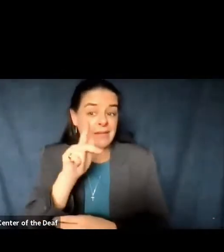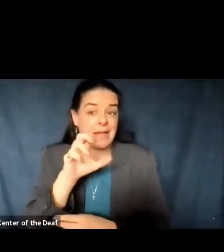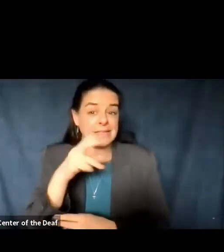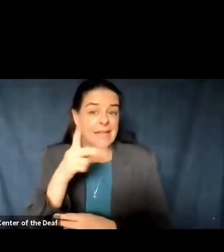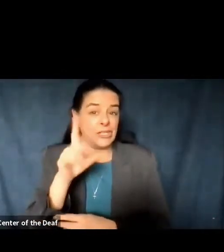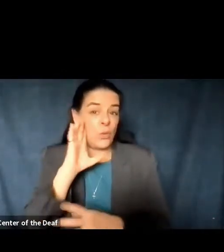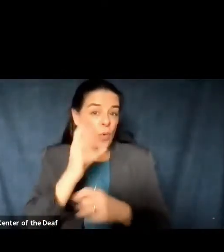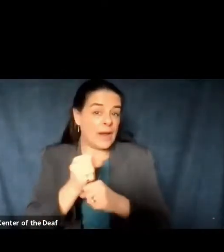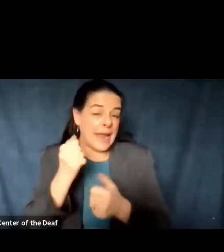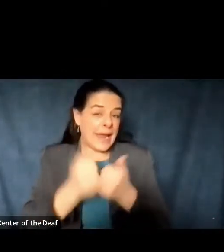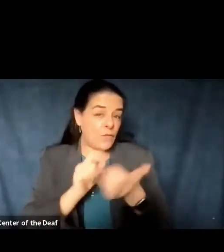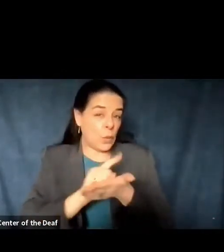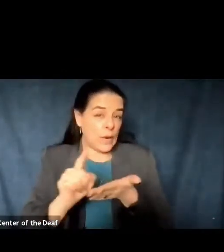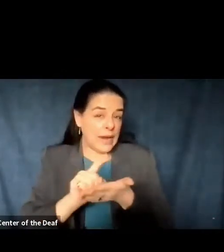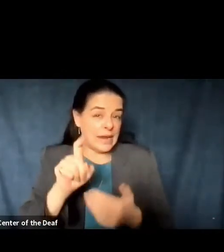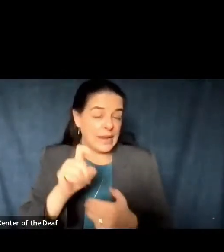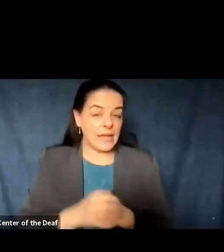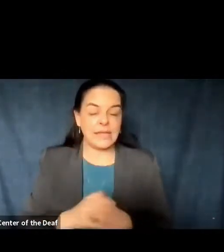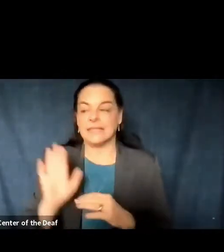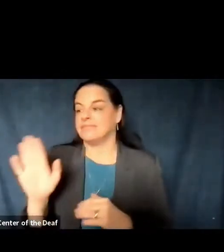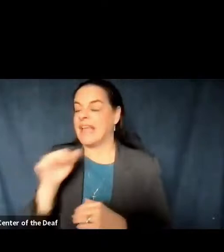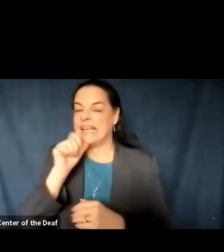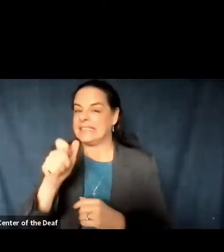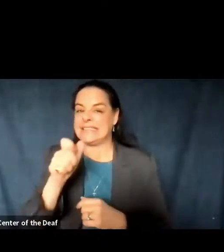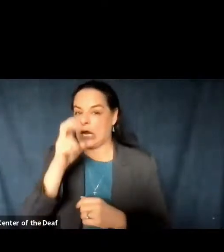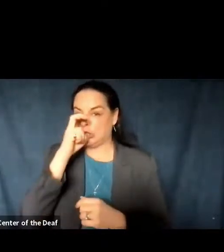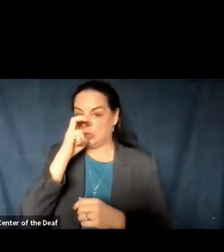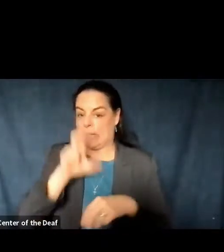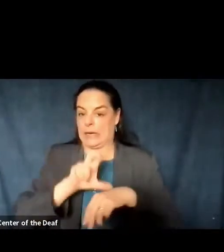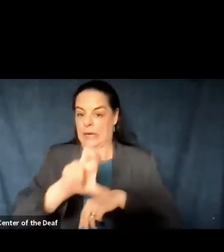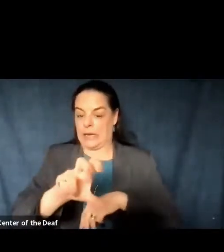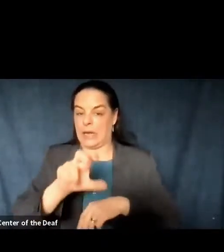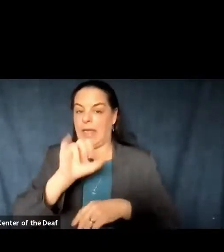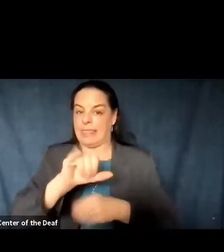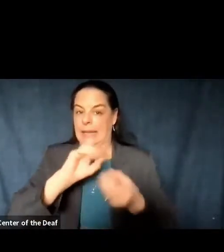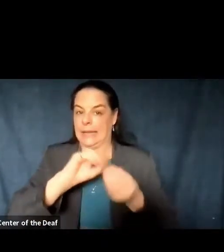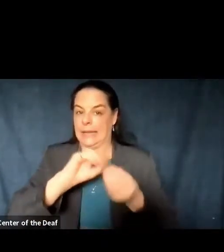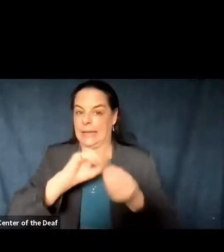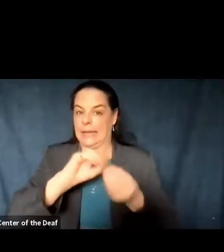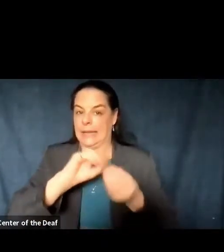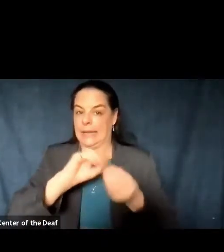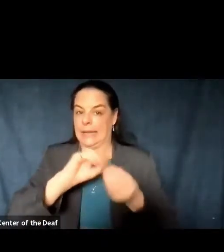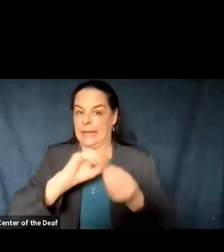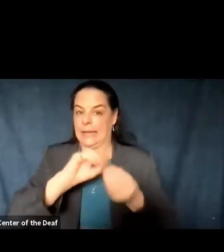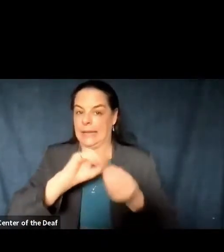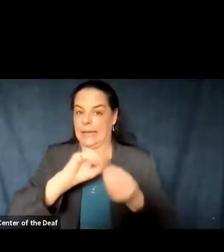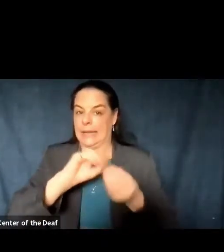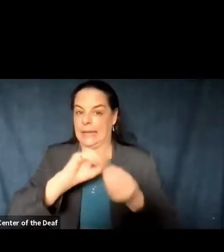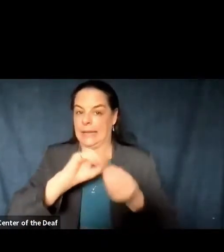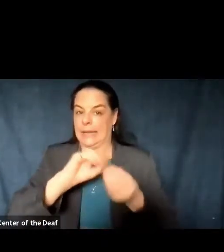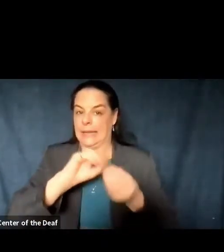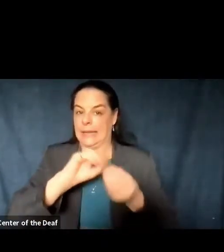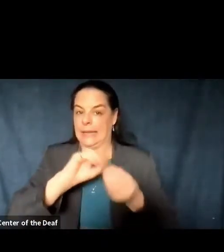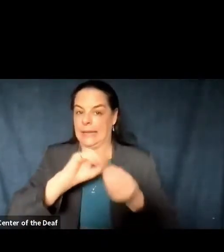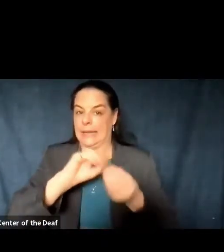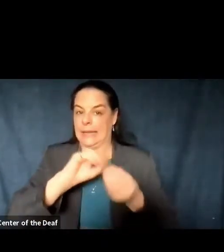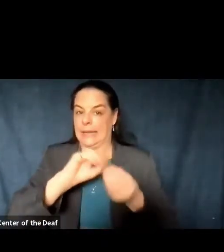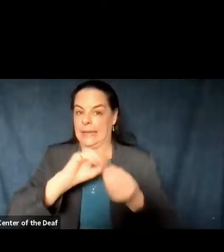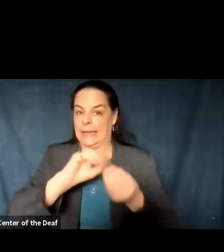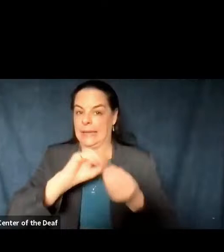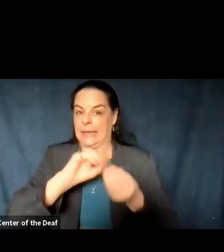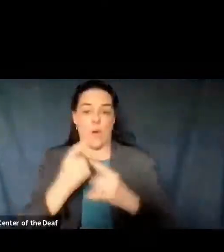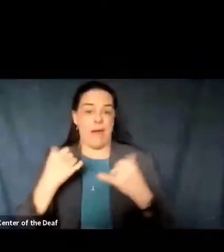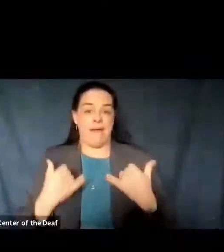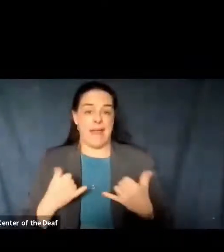week? It's not a strict allocation per week at this point. We're hoping to get into a routine, but the way the process works right